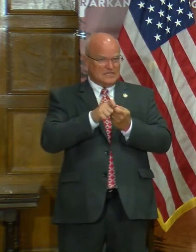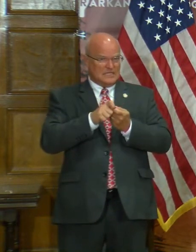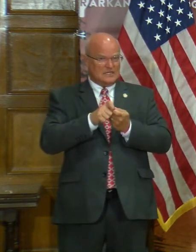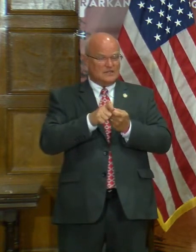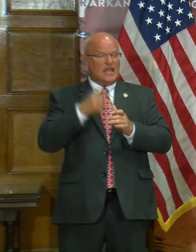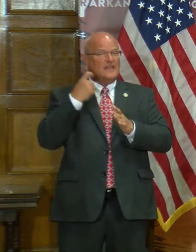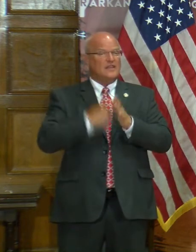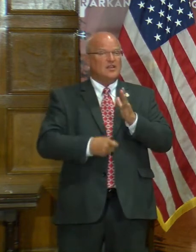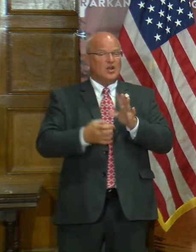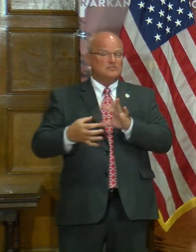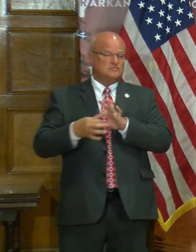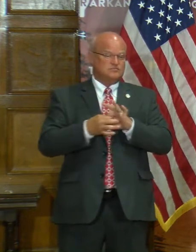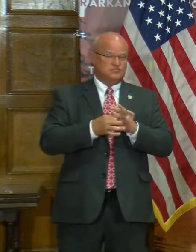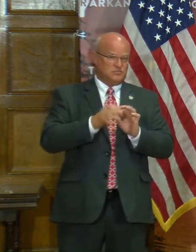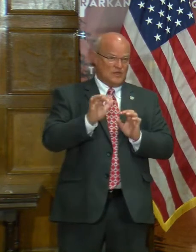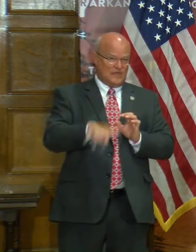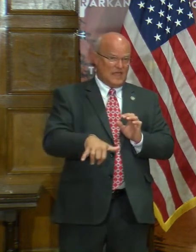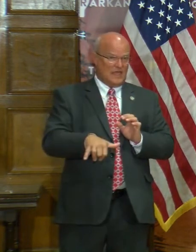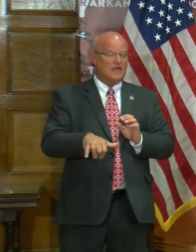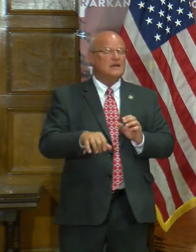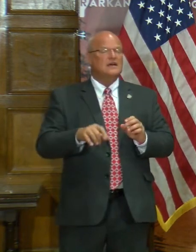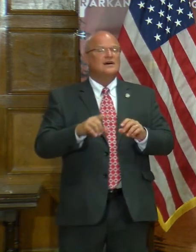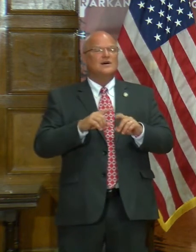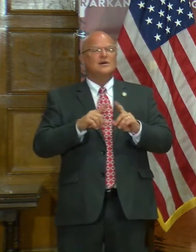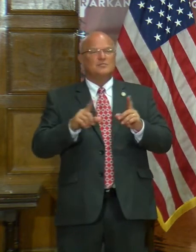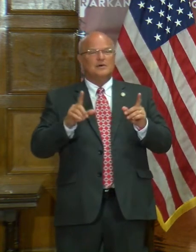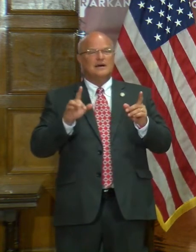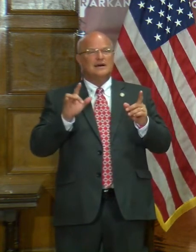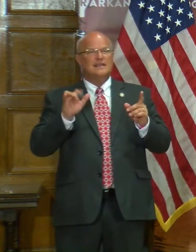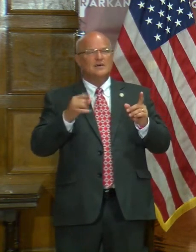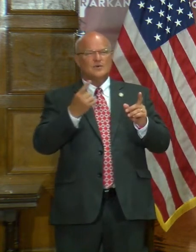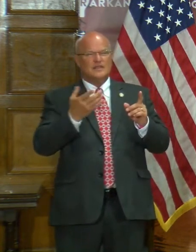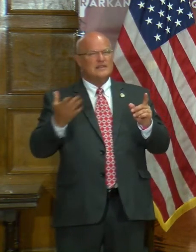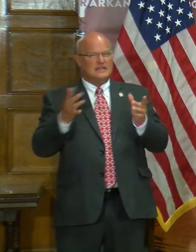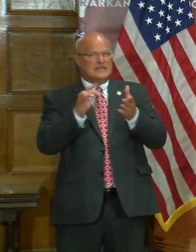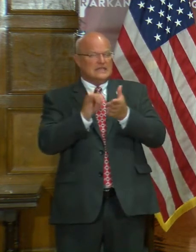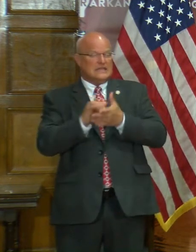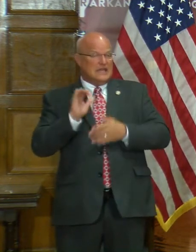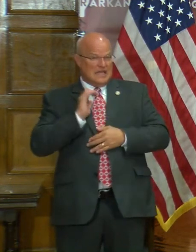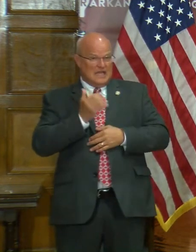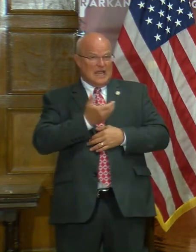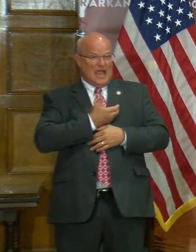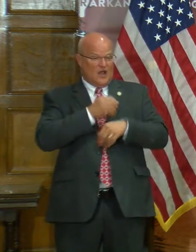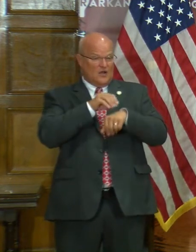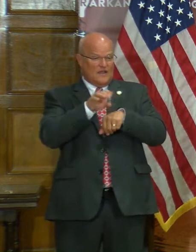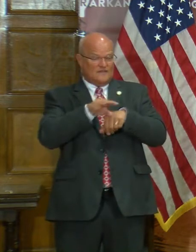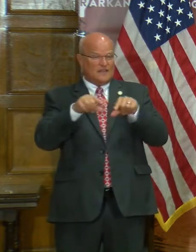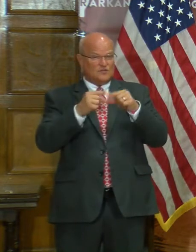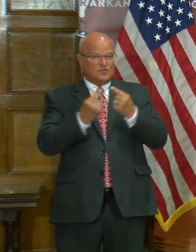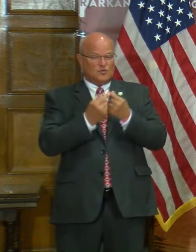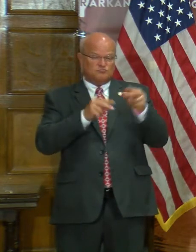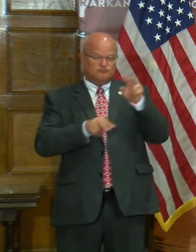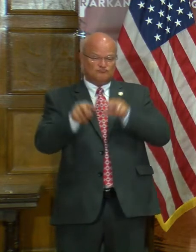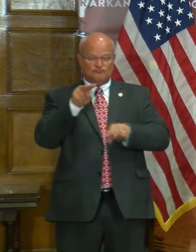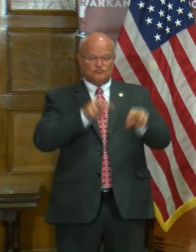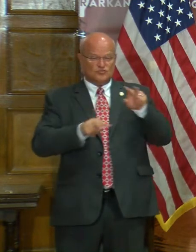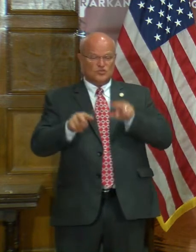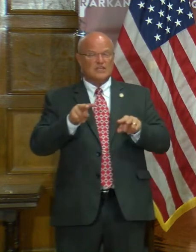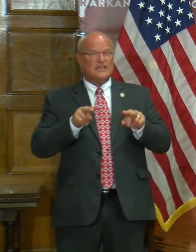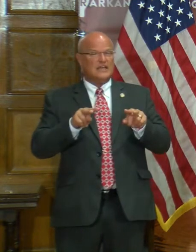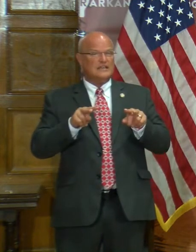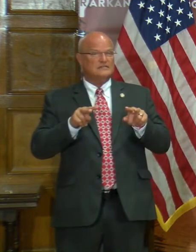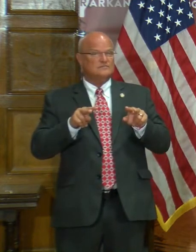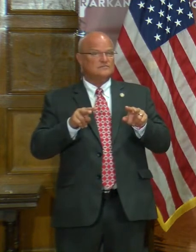the costs associated with that. But that will be one of the things that our advisory group will be looking at as